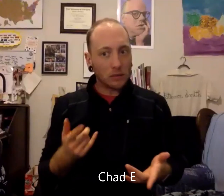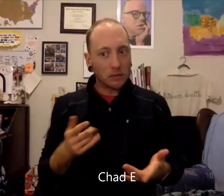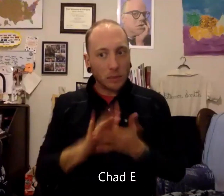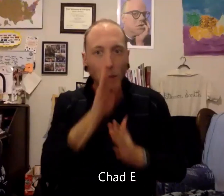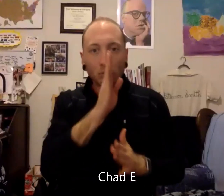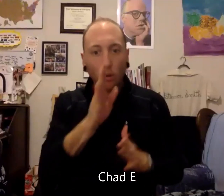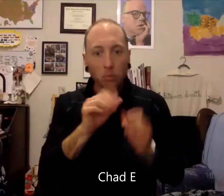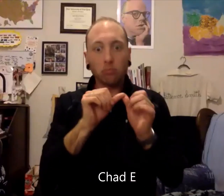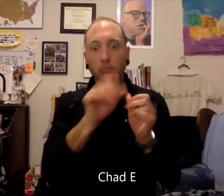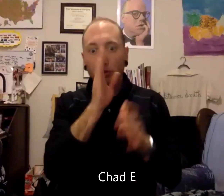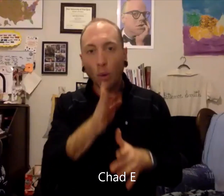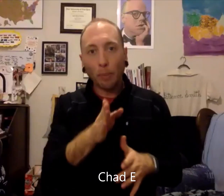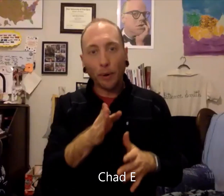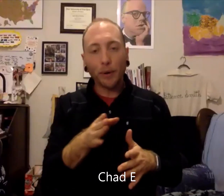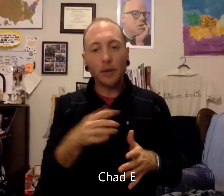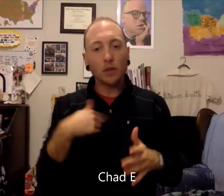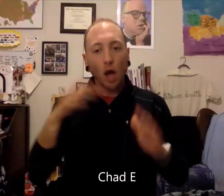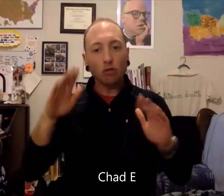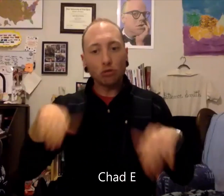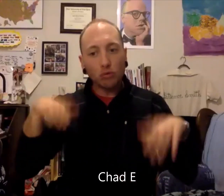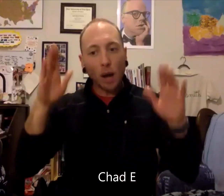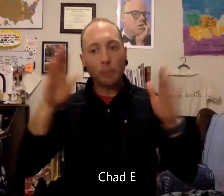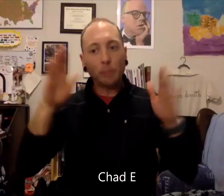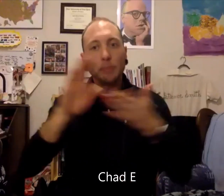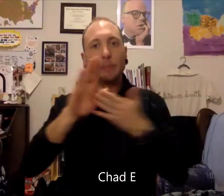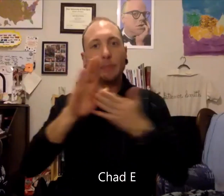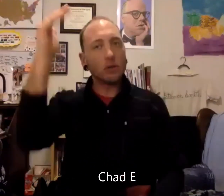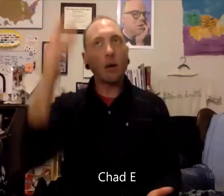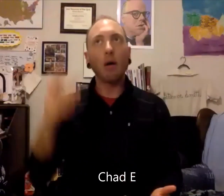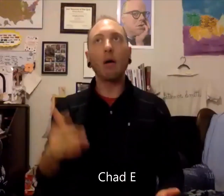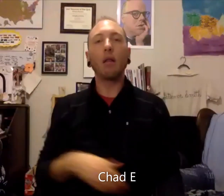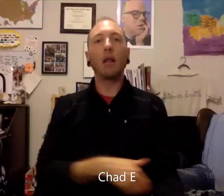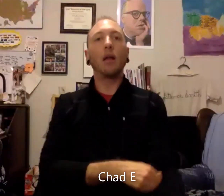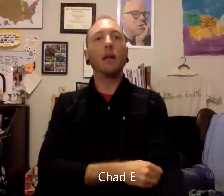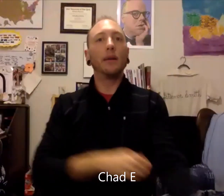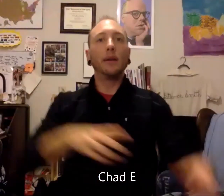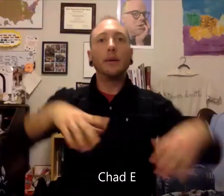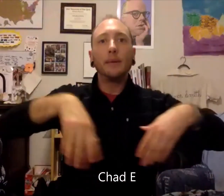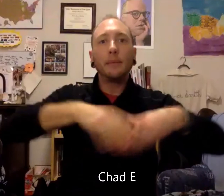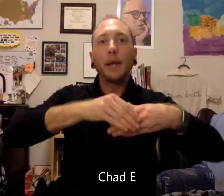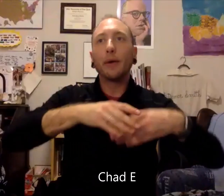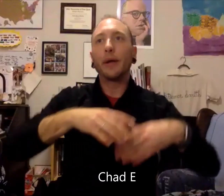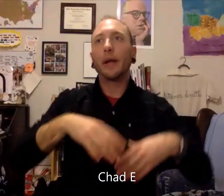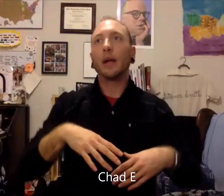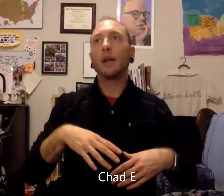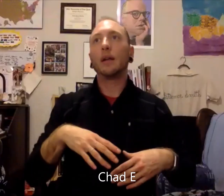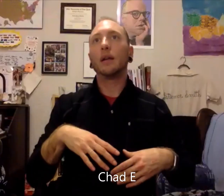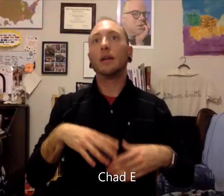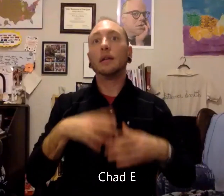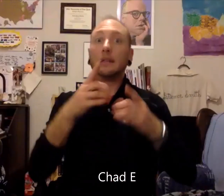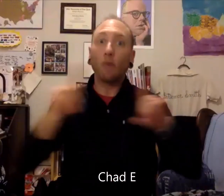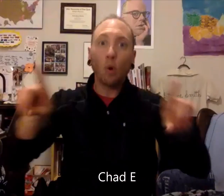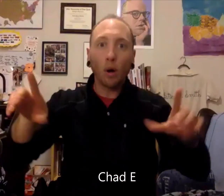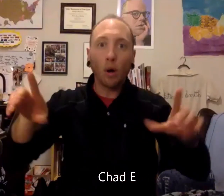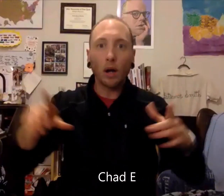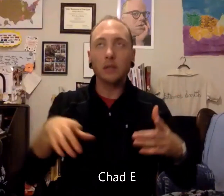got to grow up. I got to get a life. I got to get married. I got to get unmarried, which was a